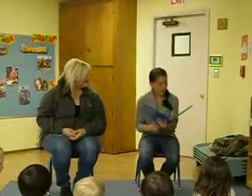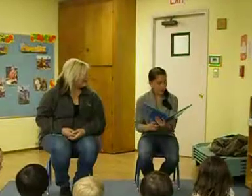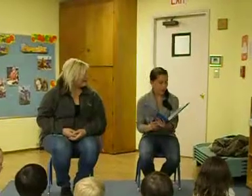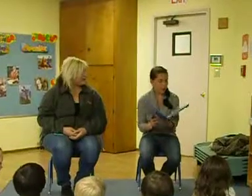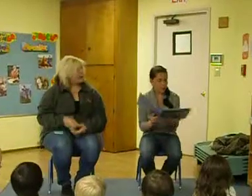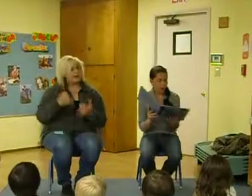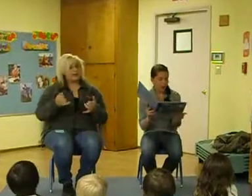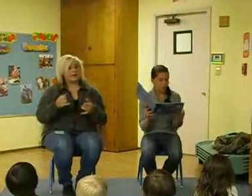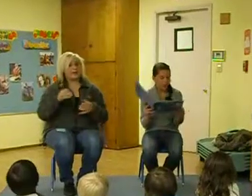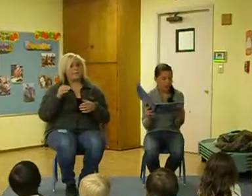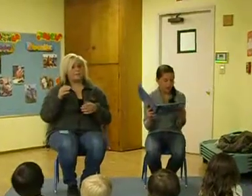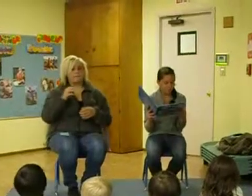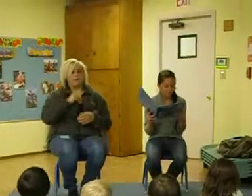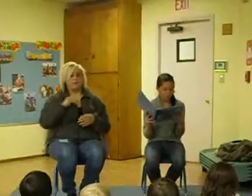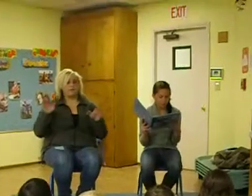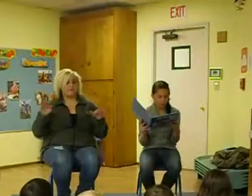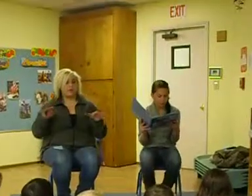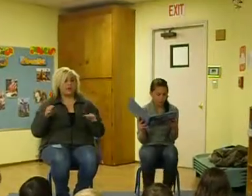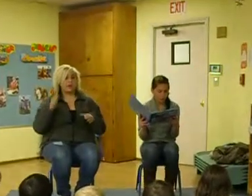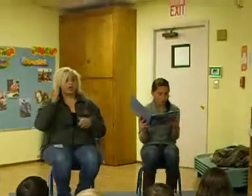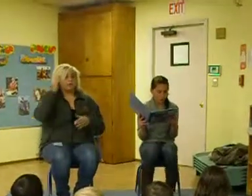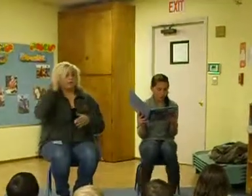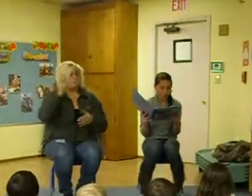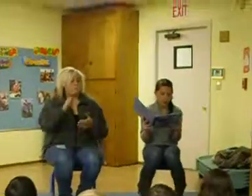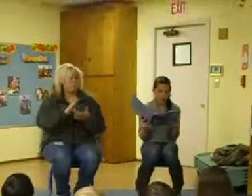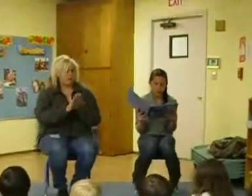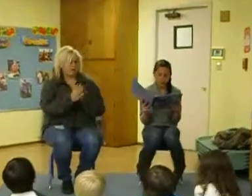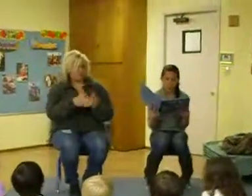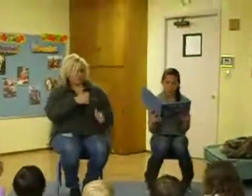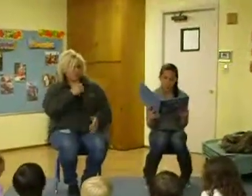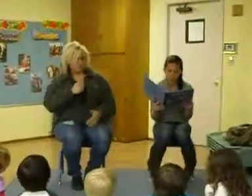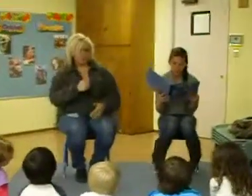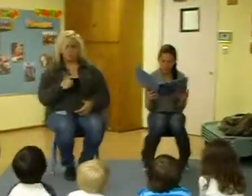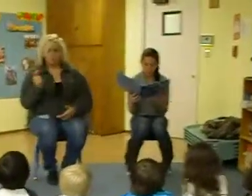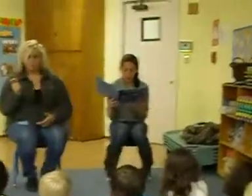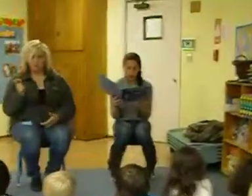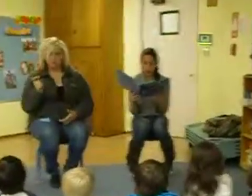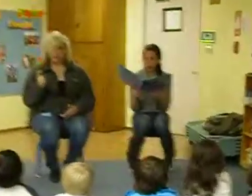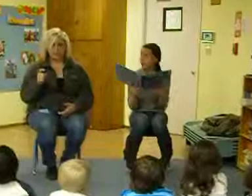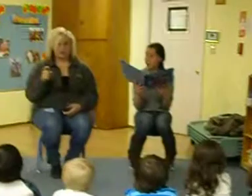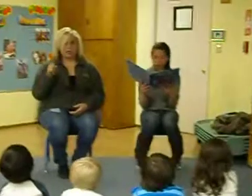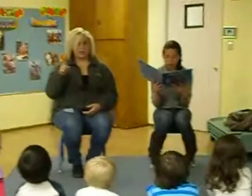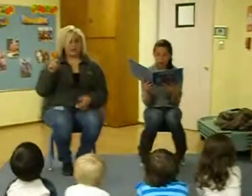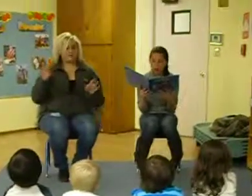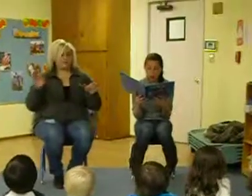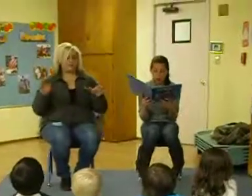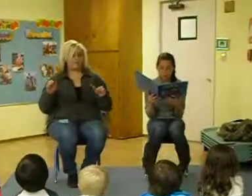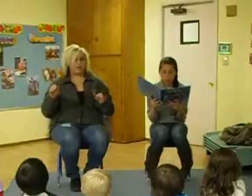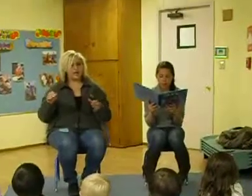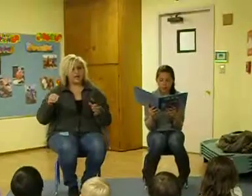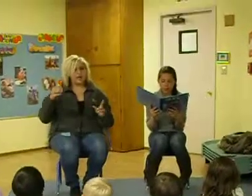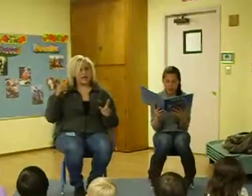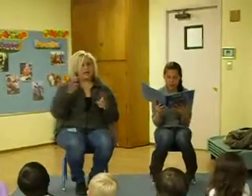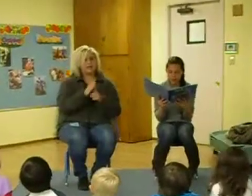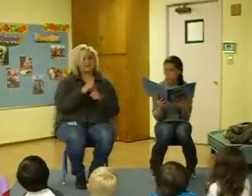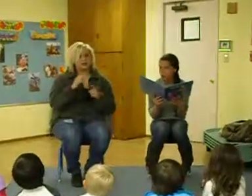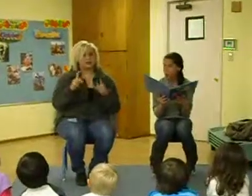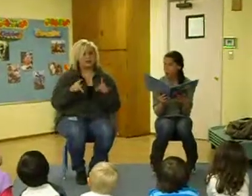Now that Max can fly, will he become a superhero like his legendary parents? Will he hurtle and swoop to catch thieves, crooks, and